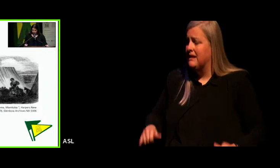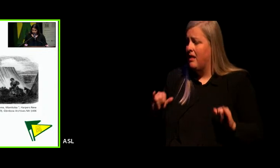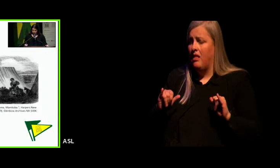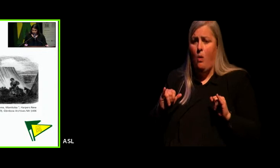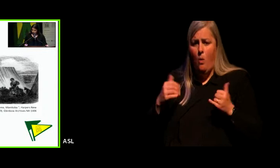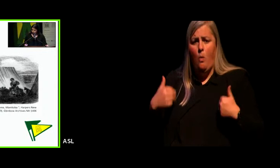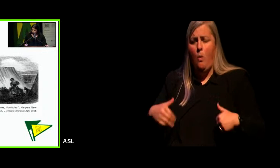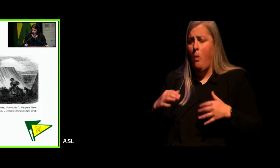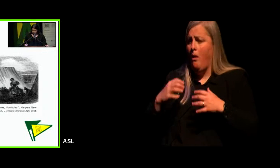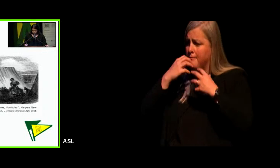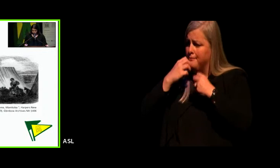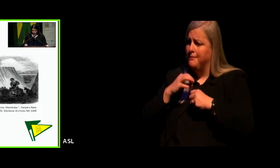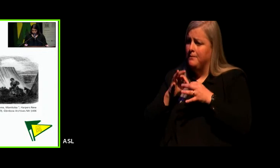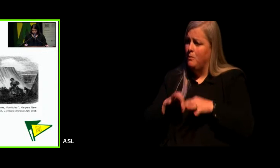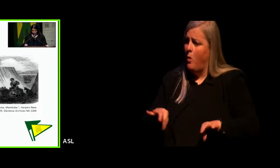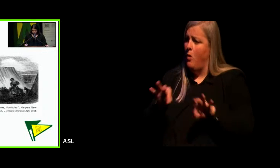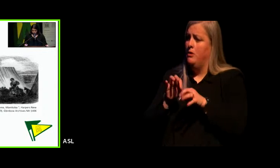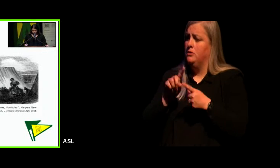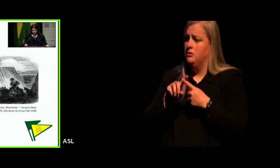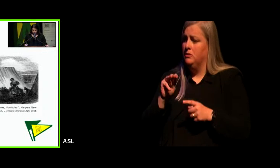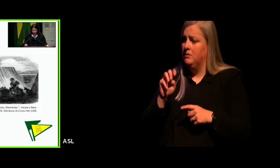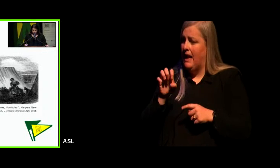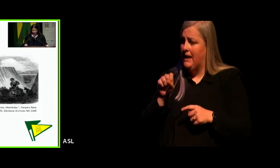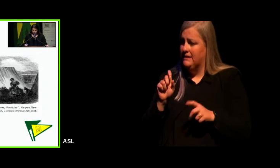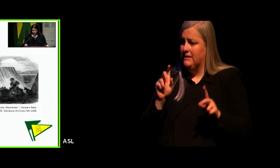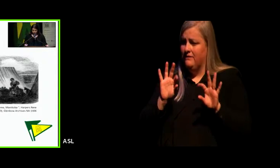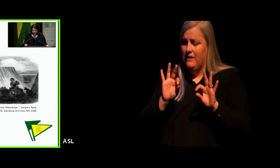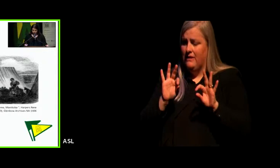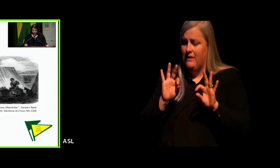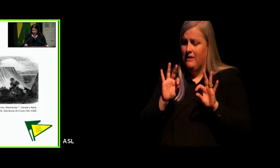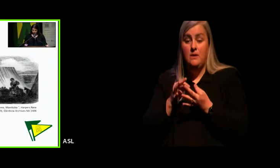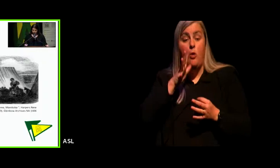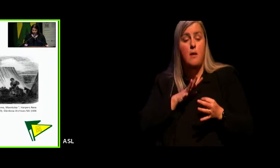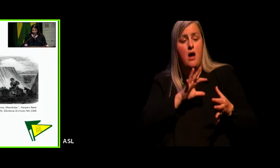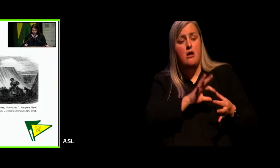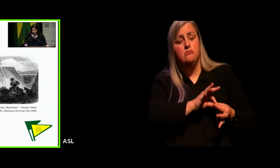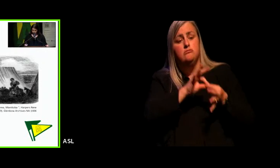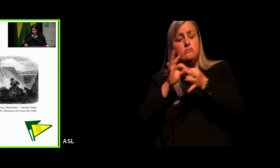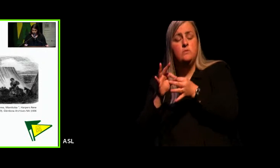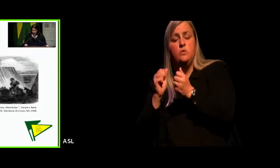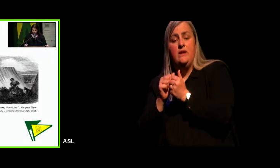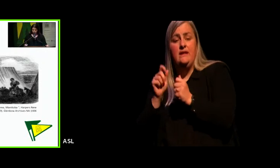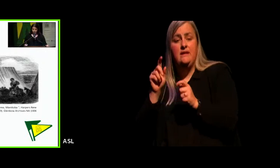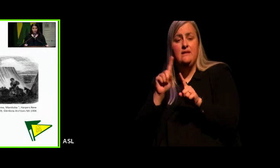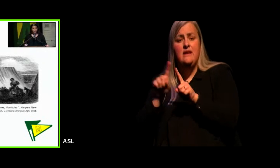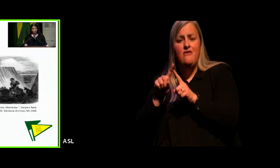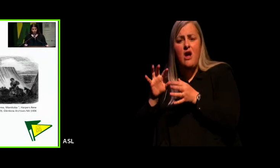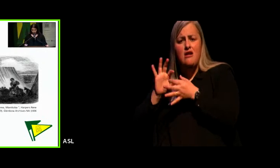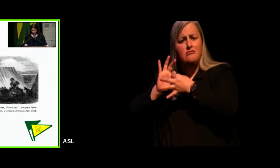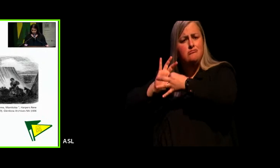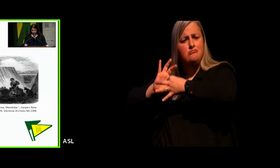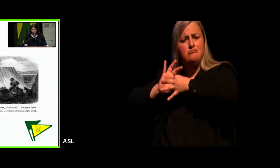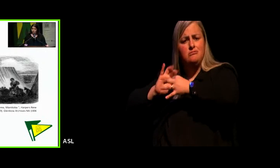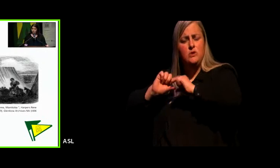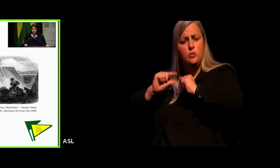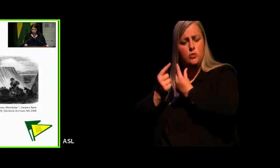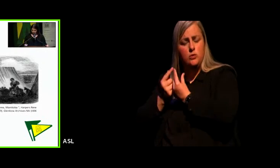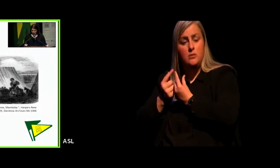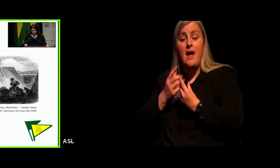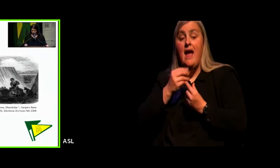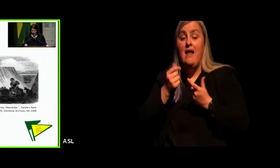important in Métis families. Women served as connectors between different kin groups, leading to the creation of large groups such as